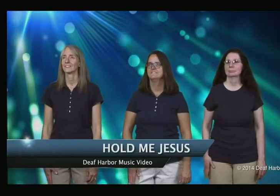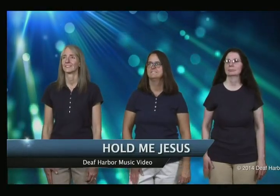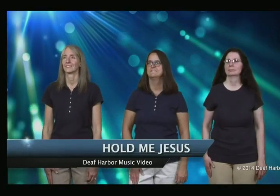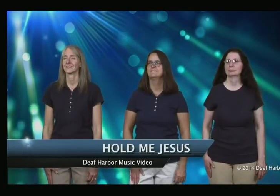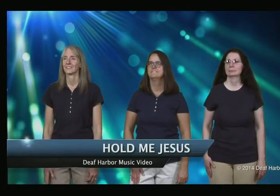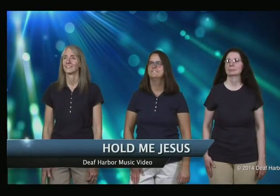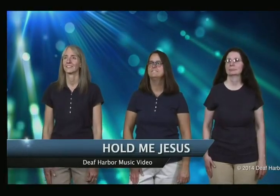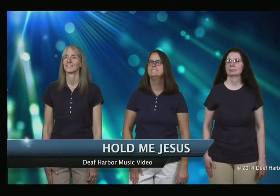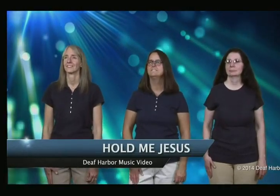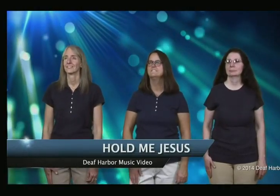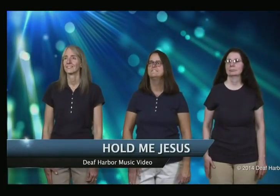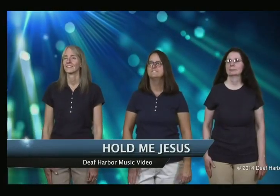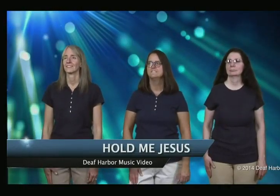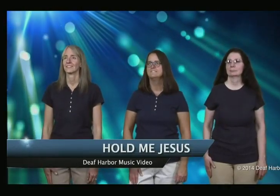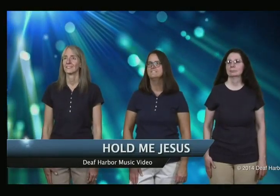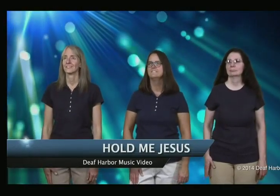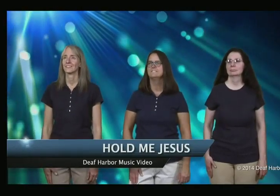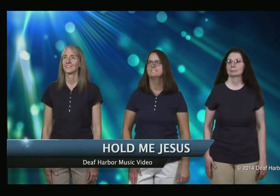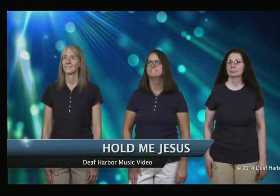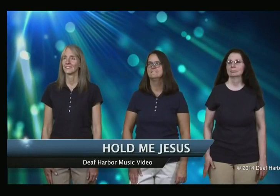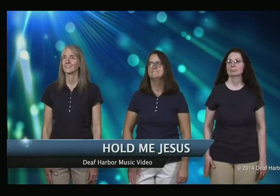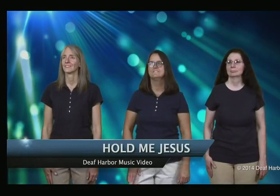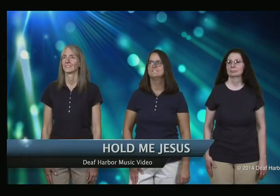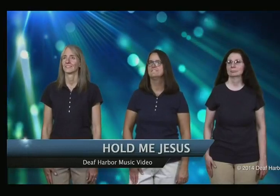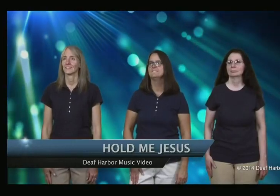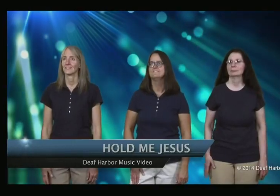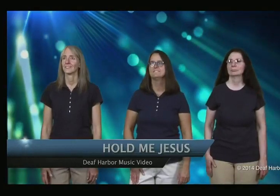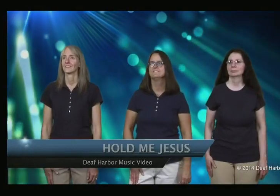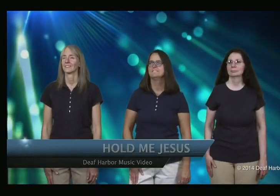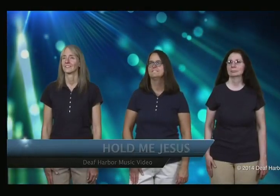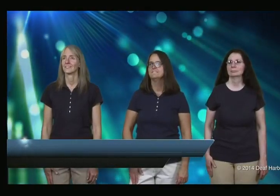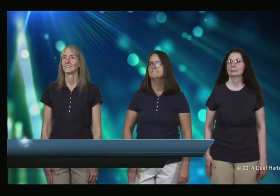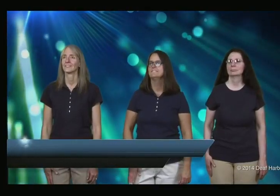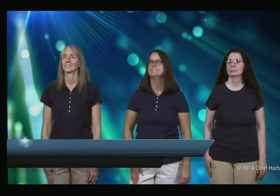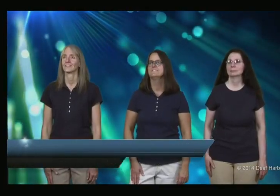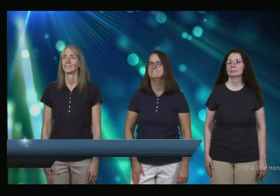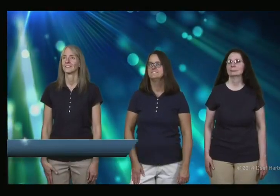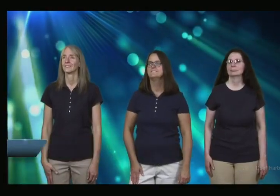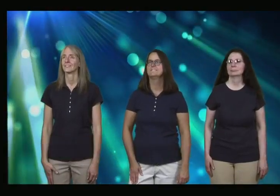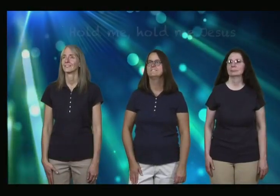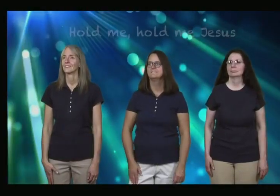Thank you.